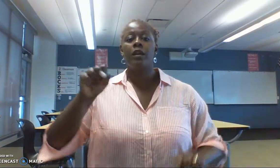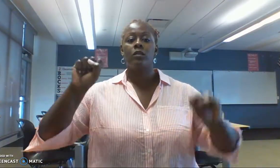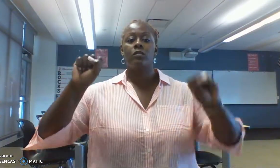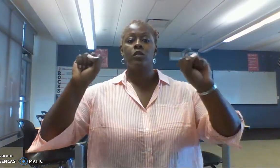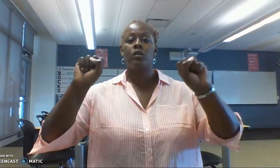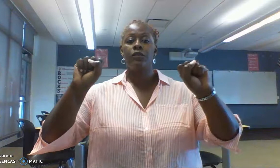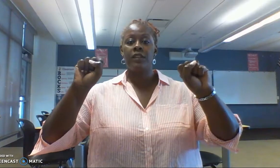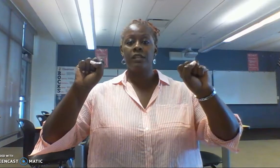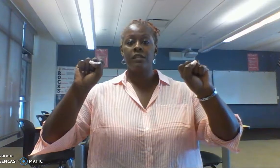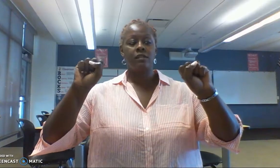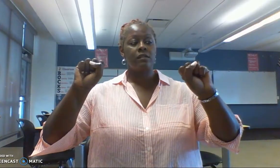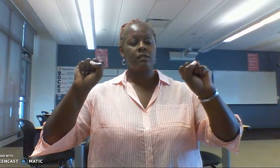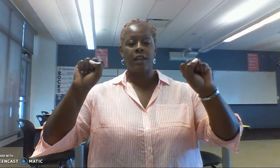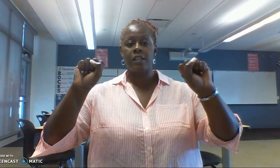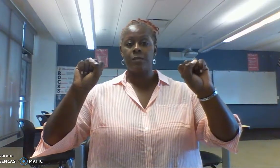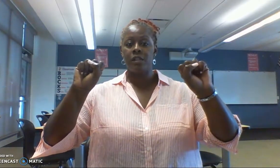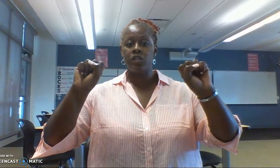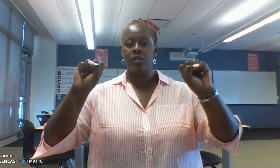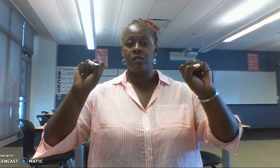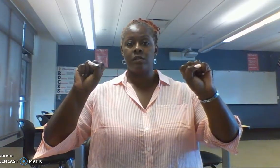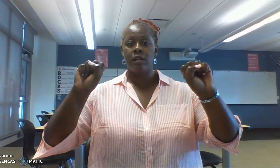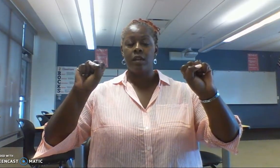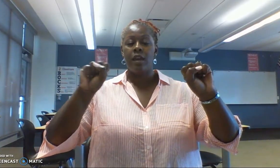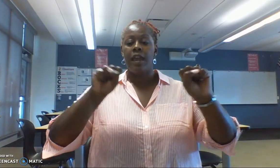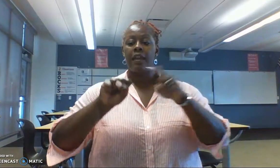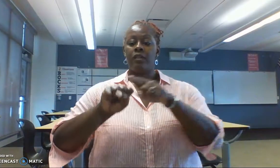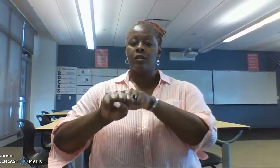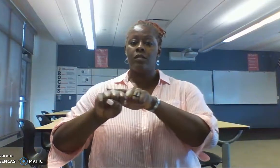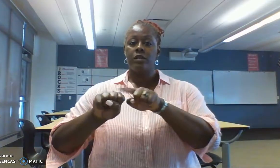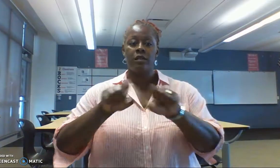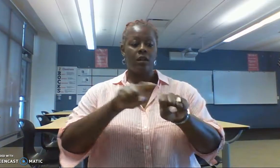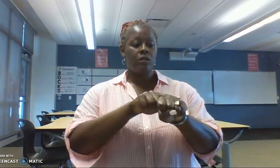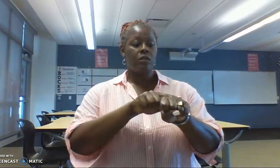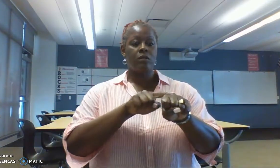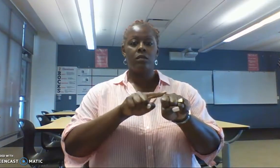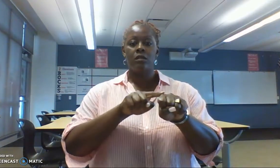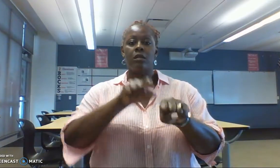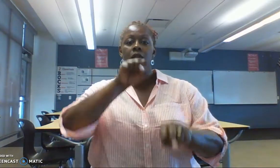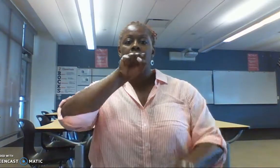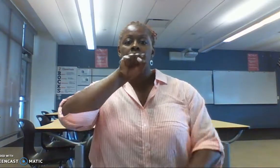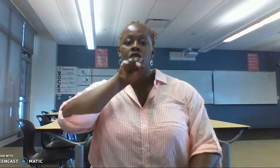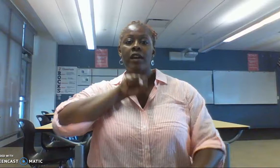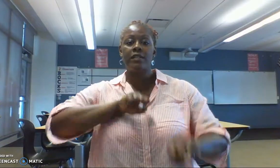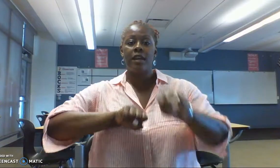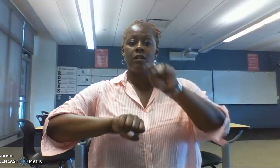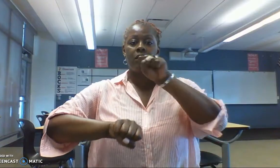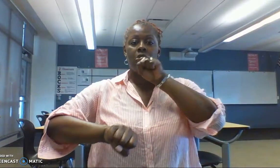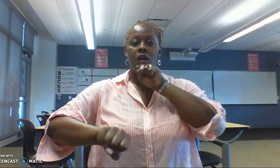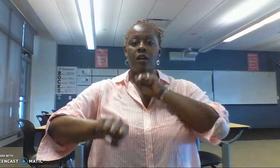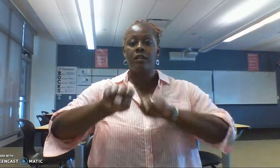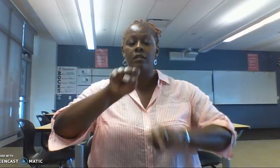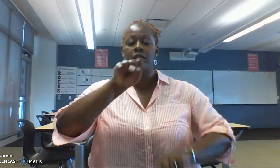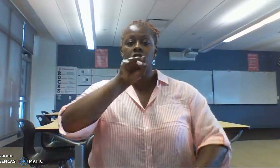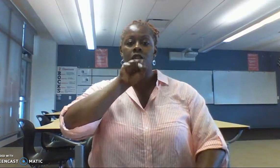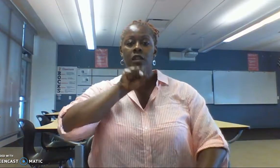Toil, 2 fists, S positions, and notice the knuckles. They strike down on the chin.